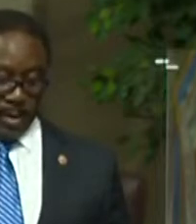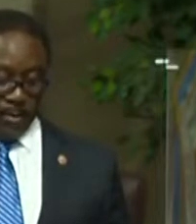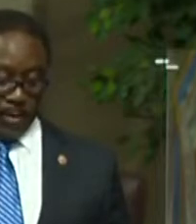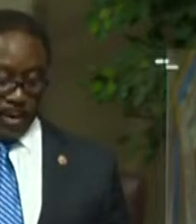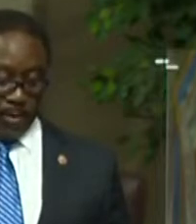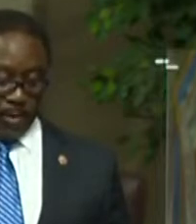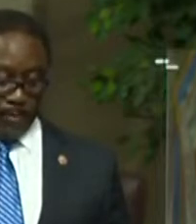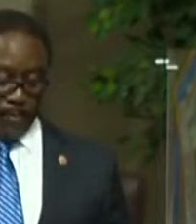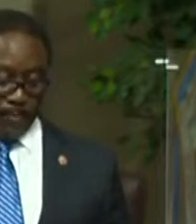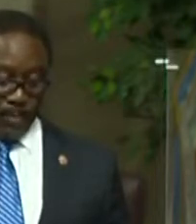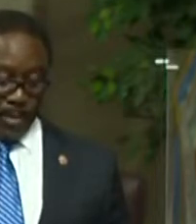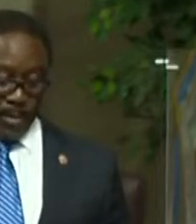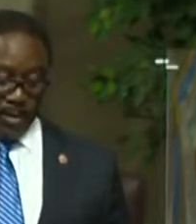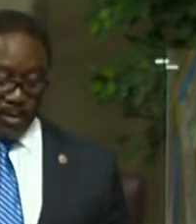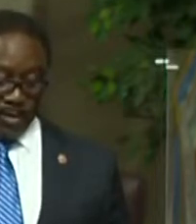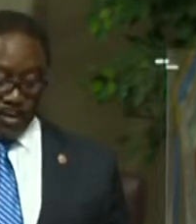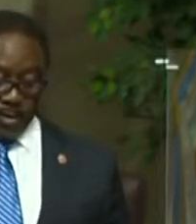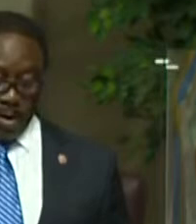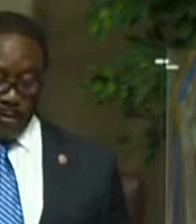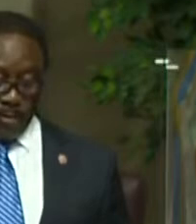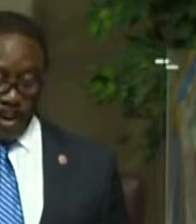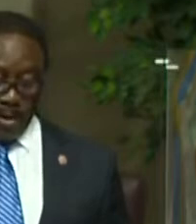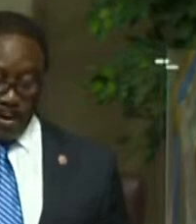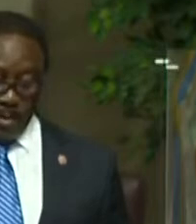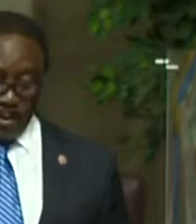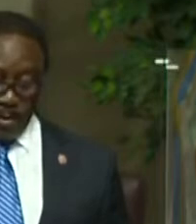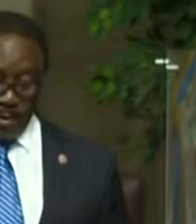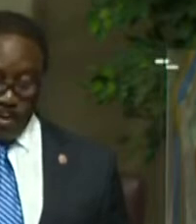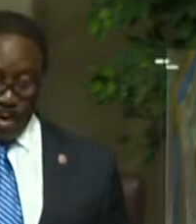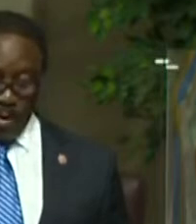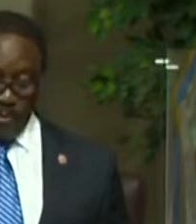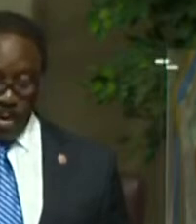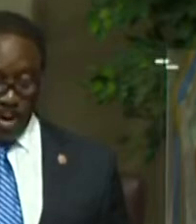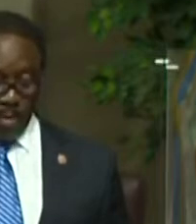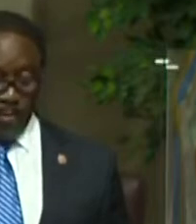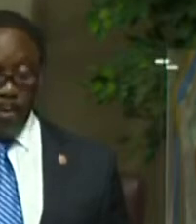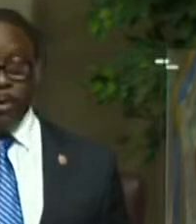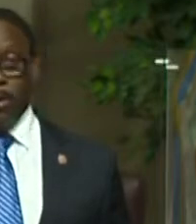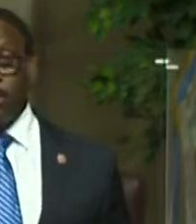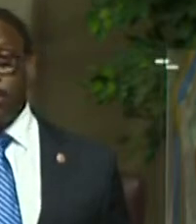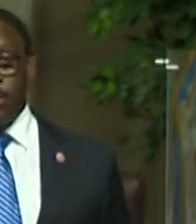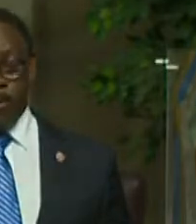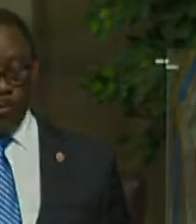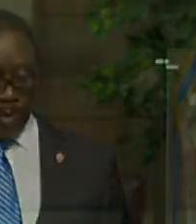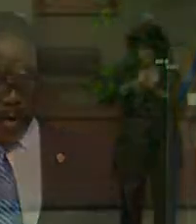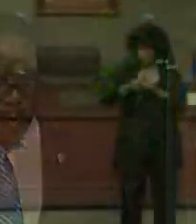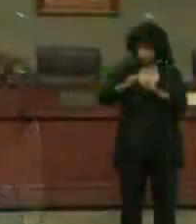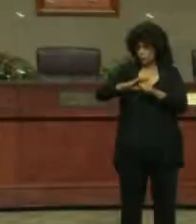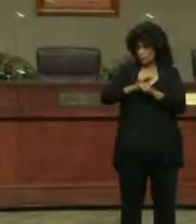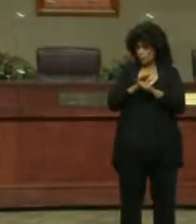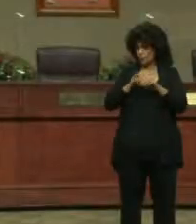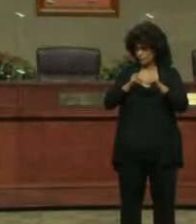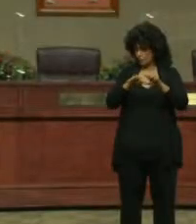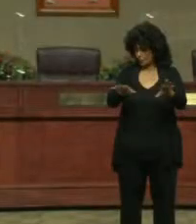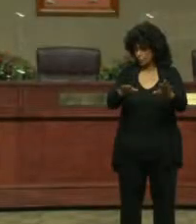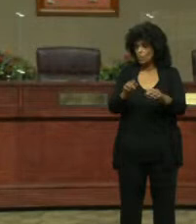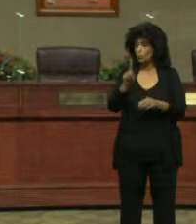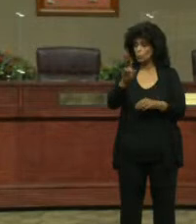state here in the area. Since the start of the pandemic, there have been a reported